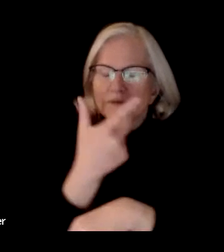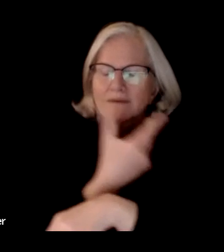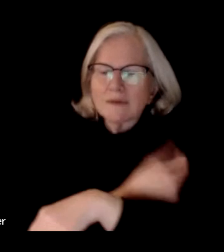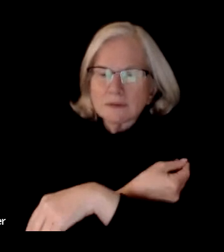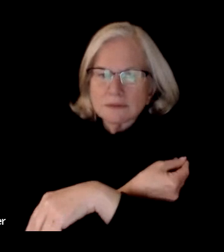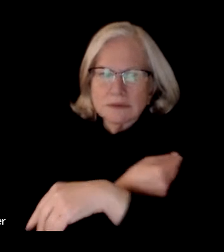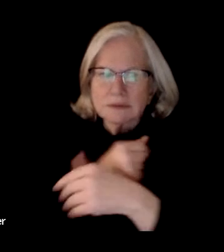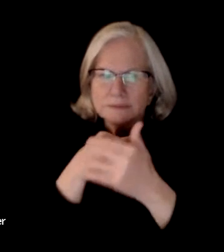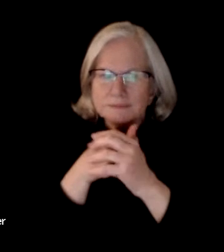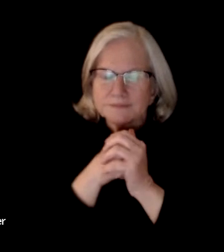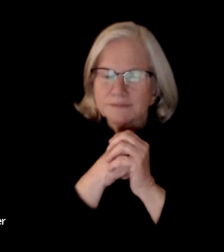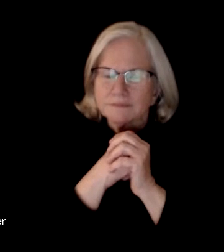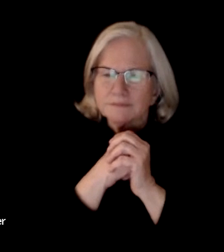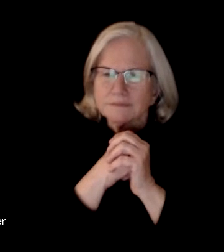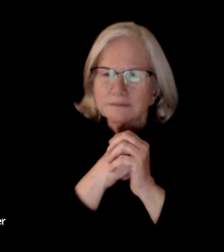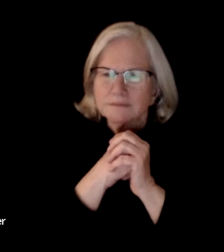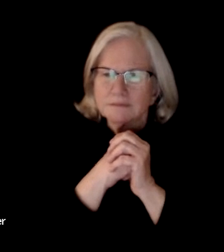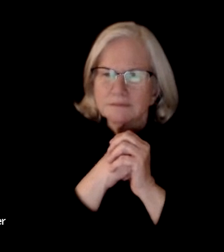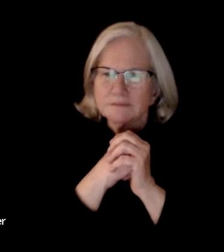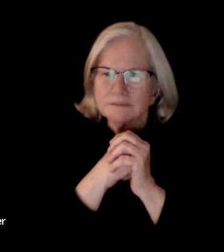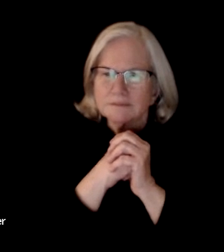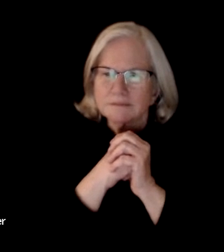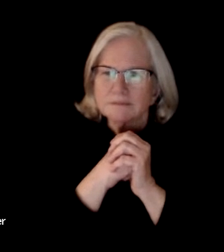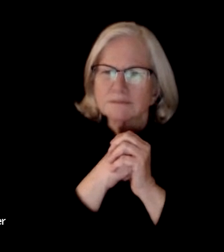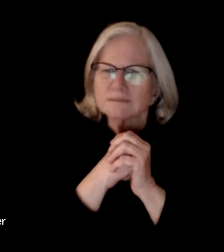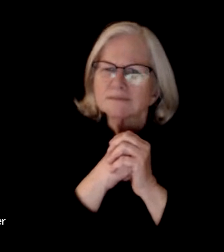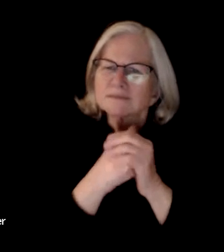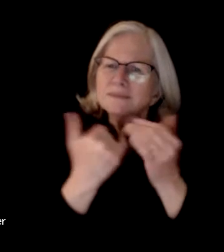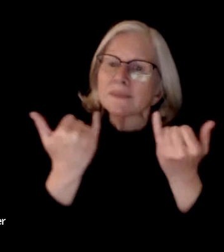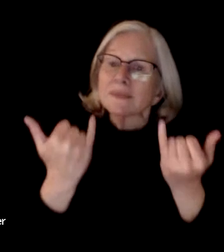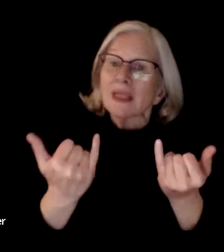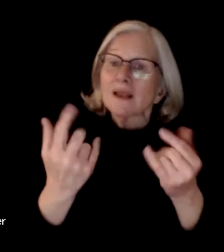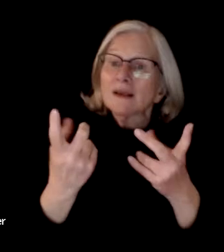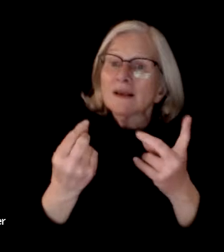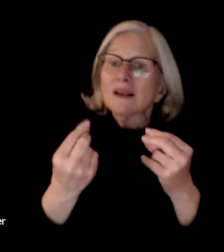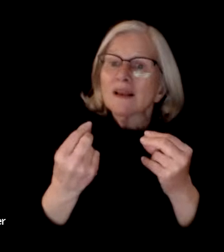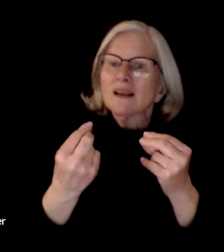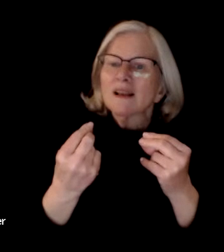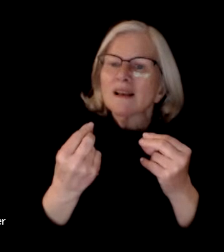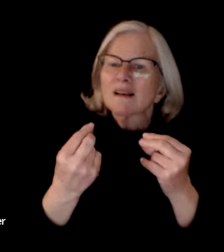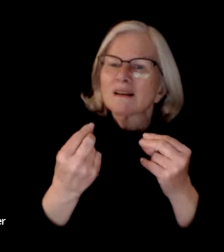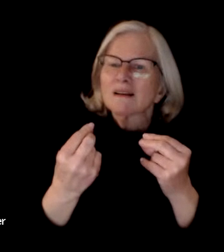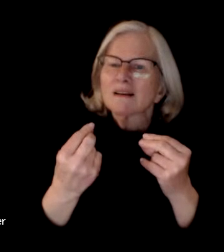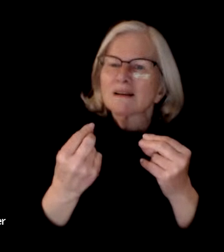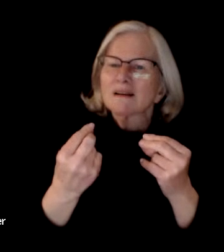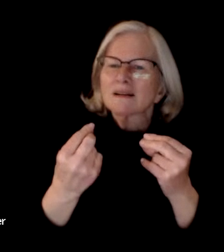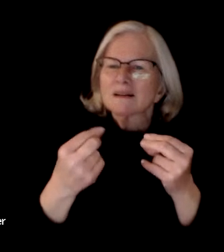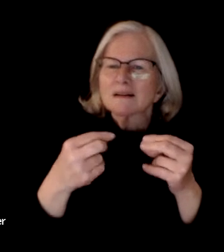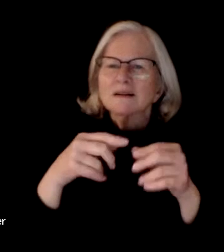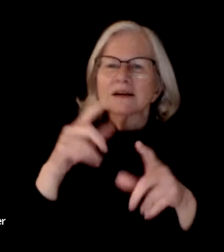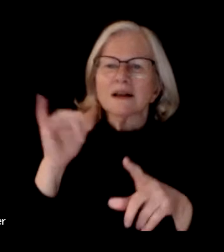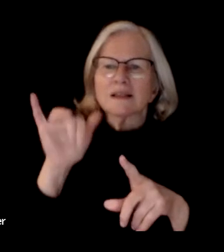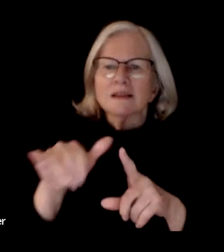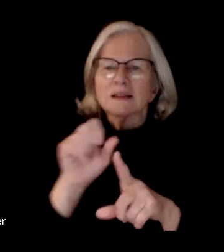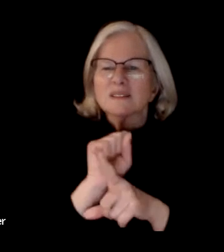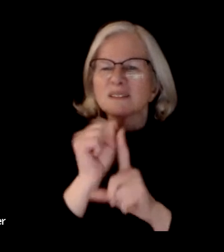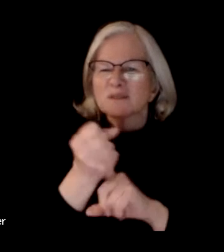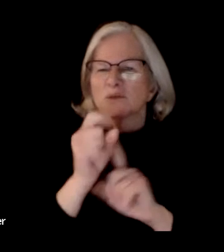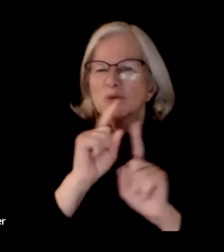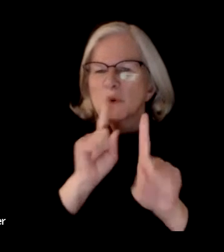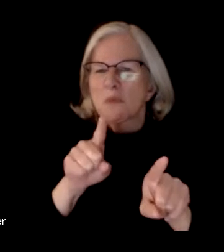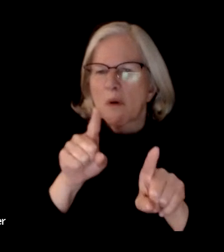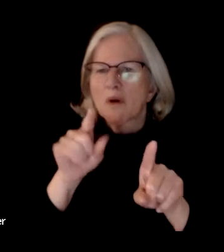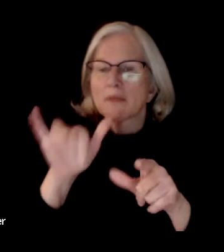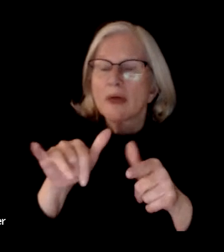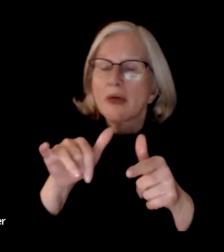So I think I'll just leave it there in terms of today's situation report, other than to note that